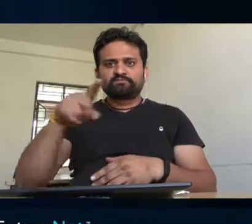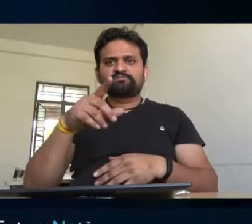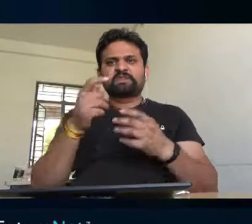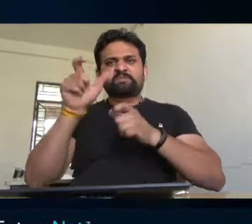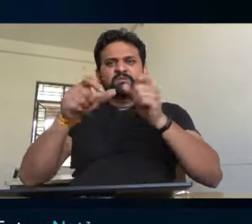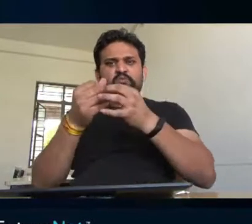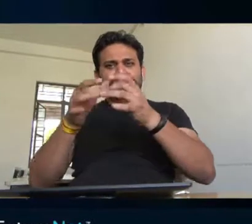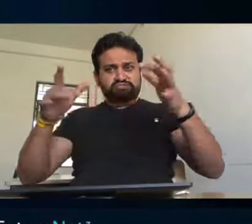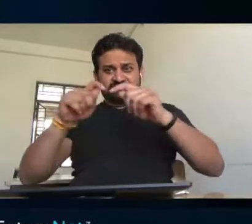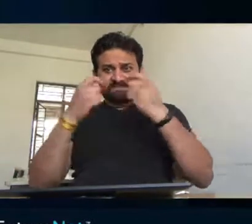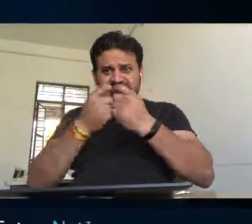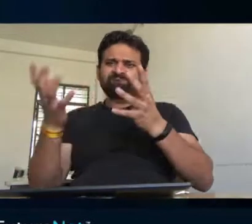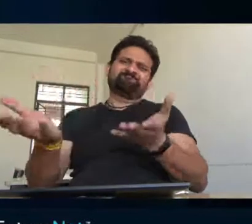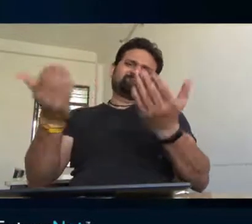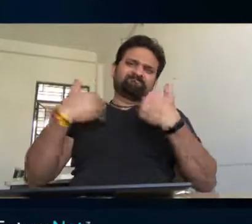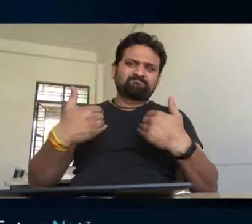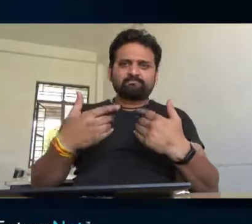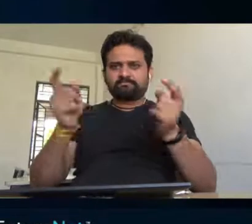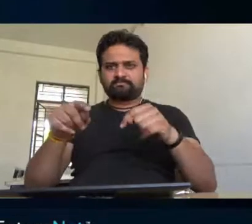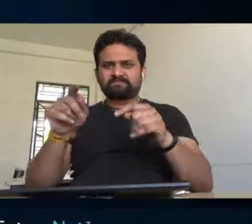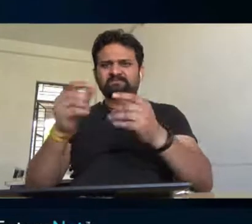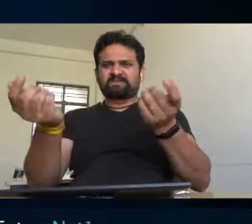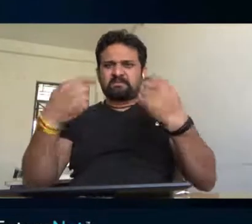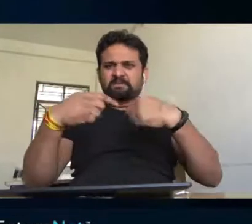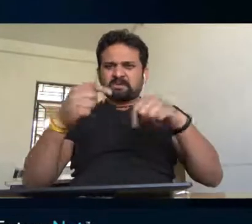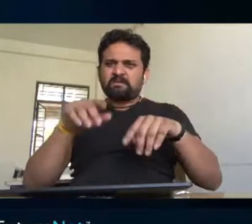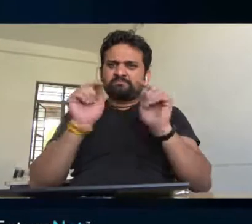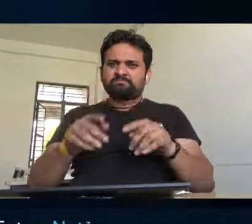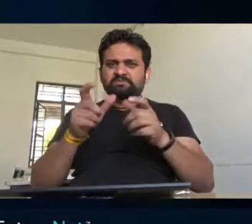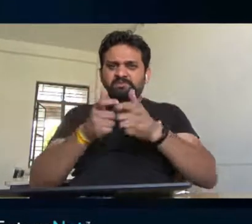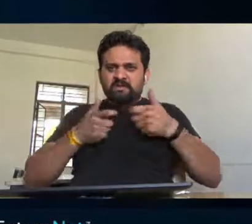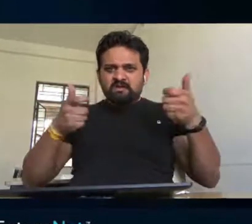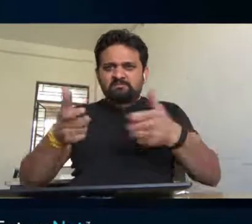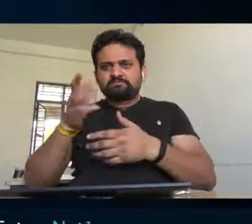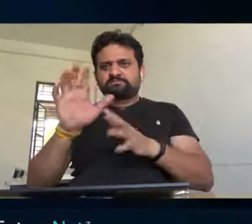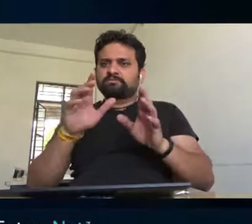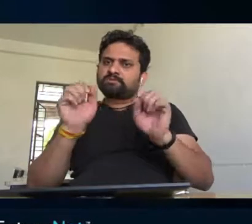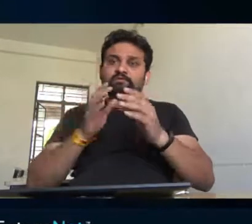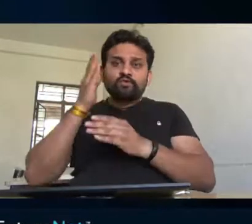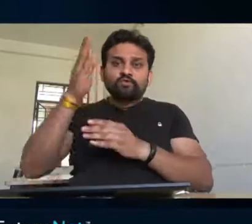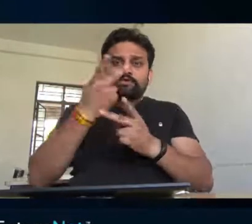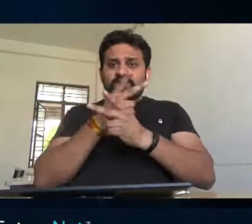one. The left one, I don't know. It's the new marketing director for Hungary. Maybe.